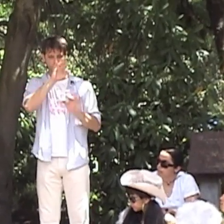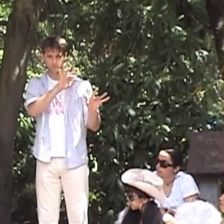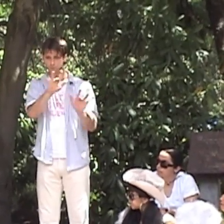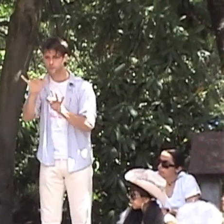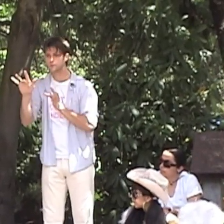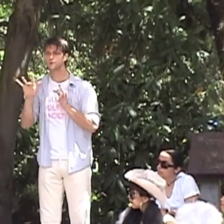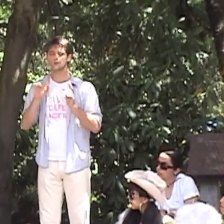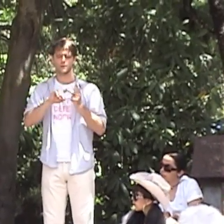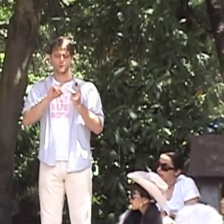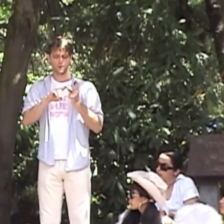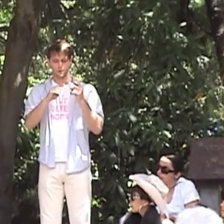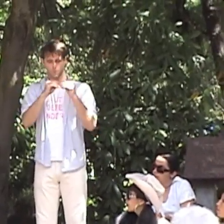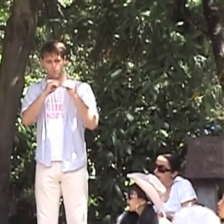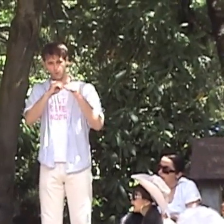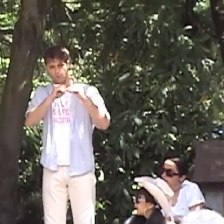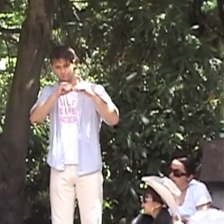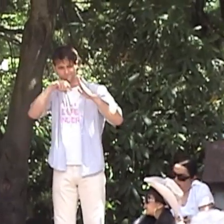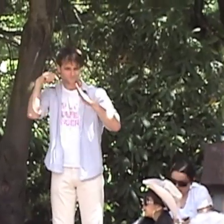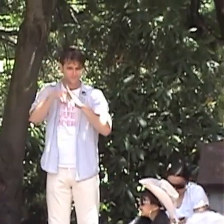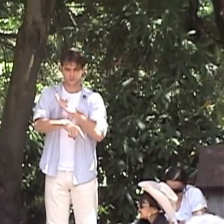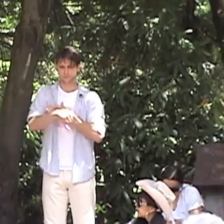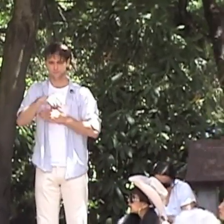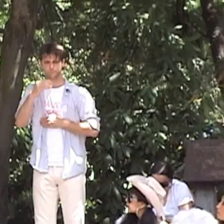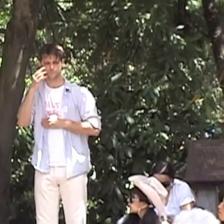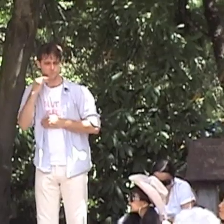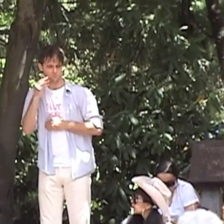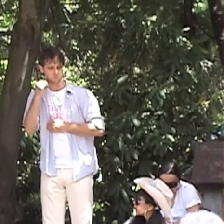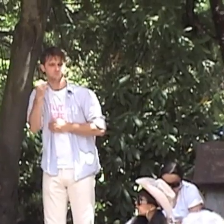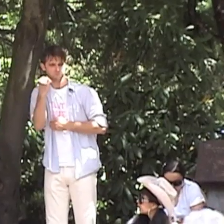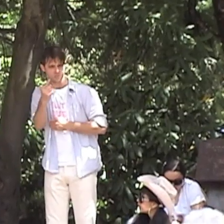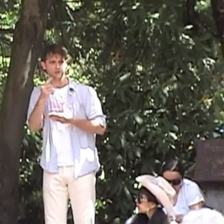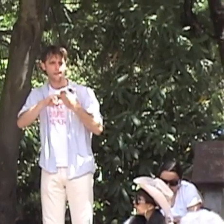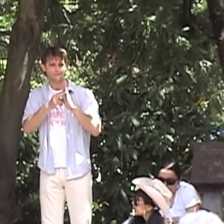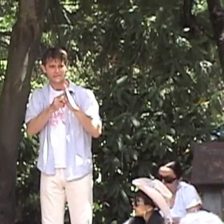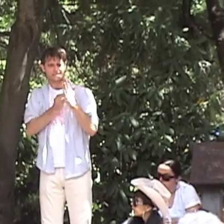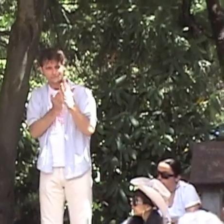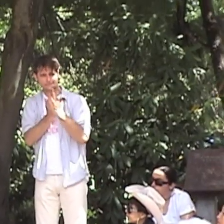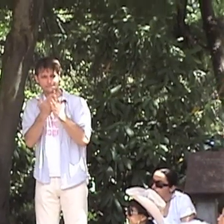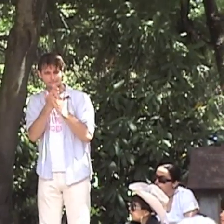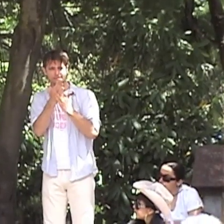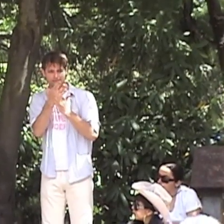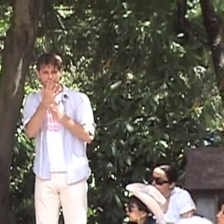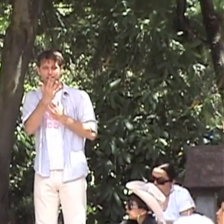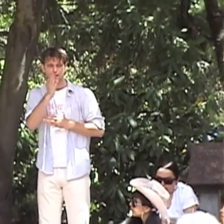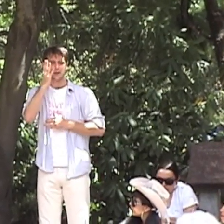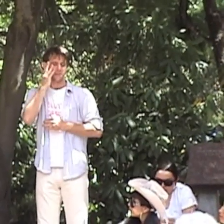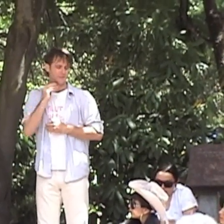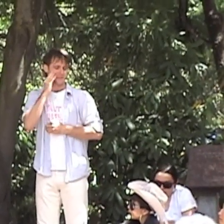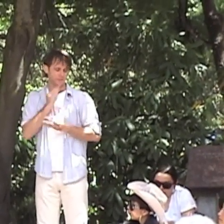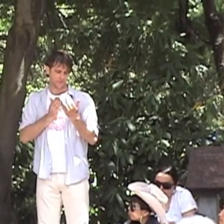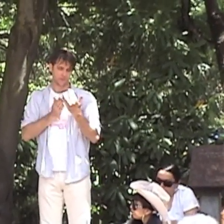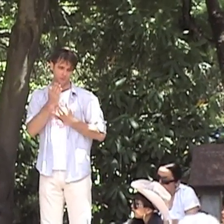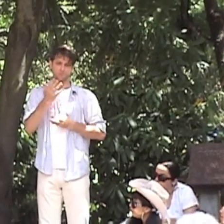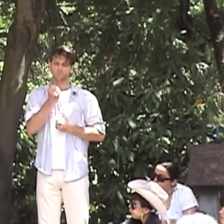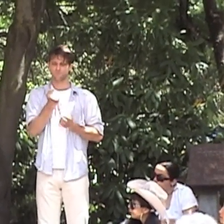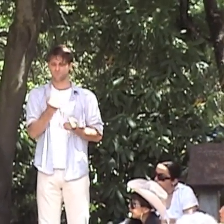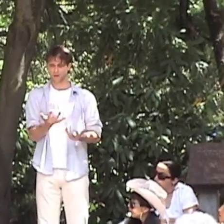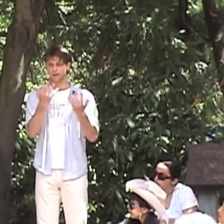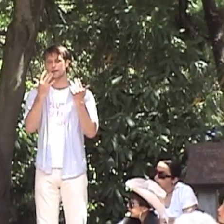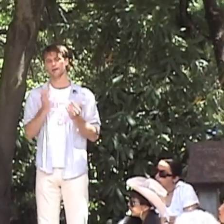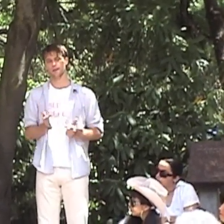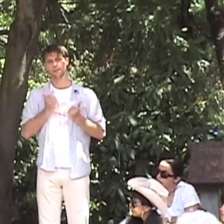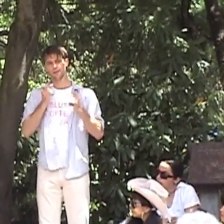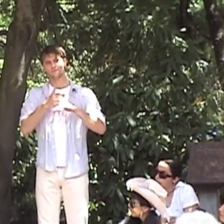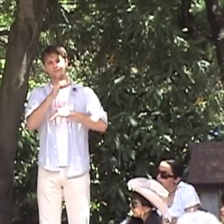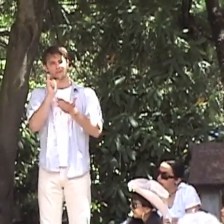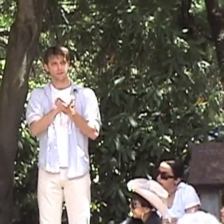deeper understanding of what it means to persevere, to have walked through the fire and lived to talk about it. My dream